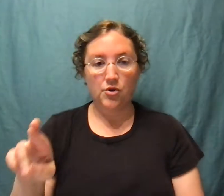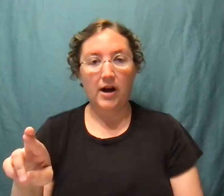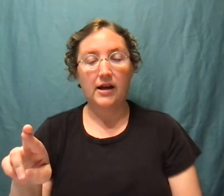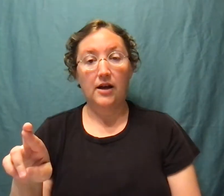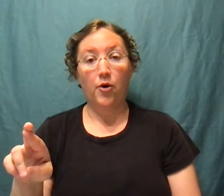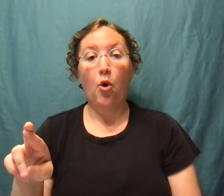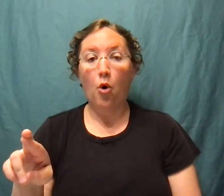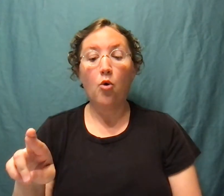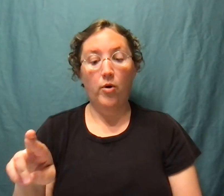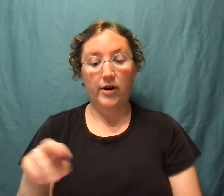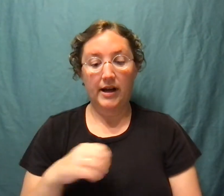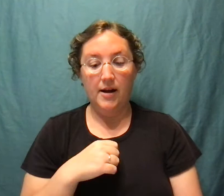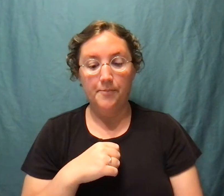try the whole word again.